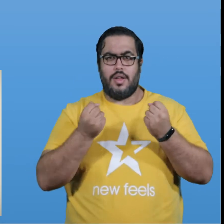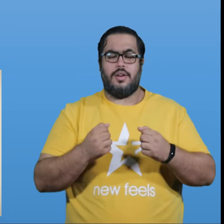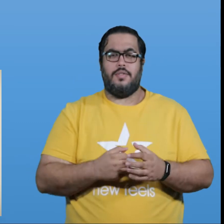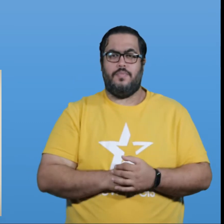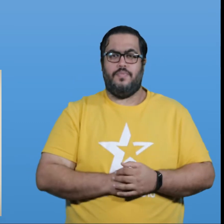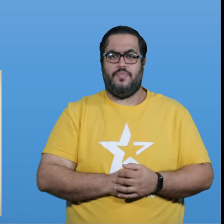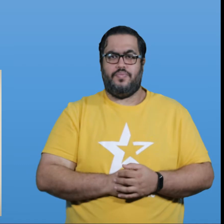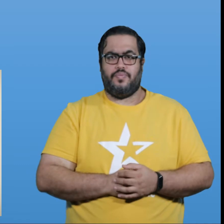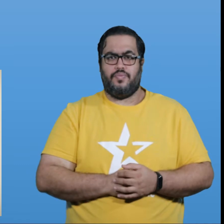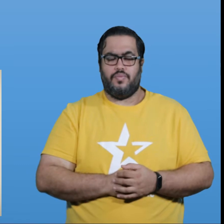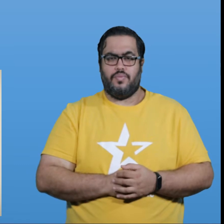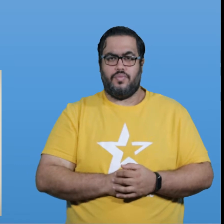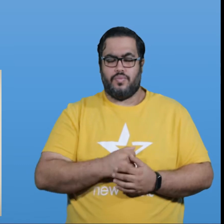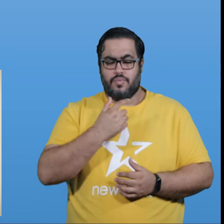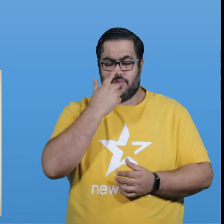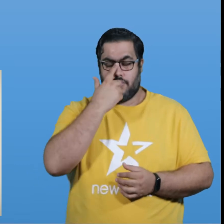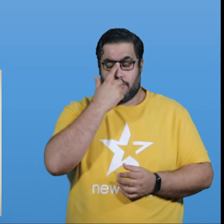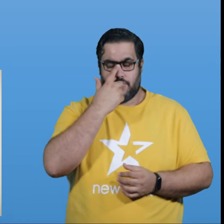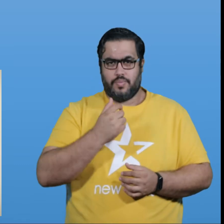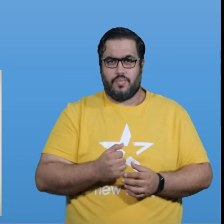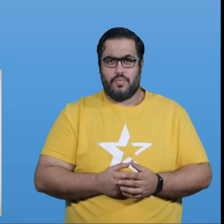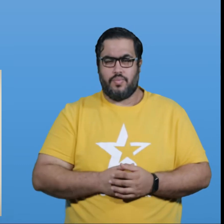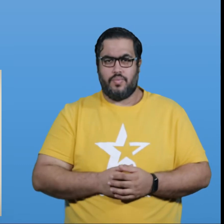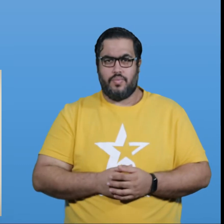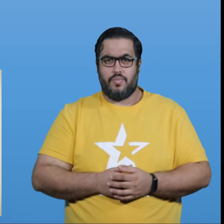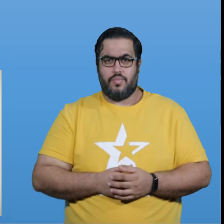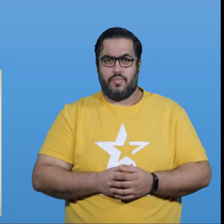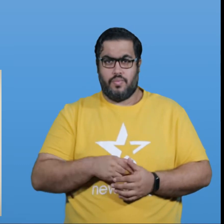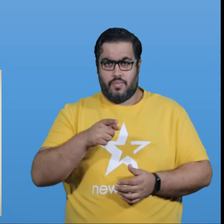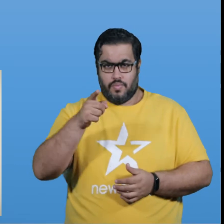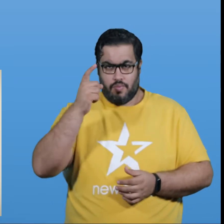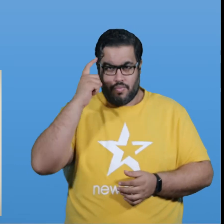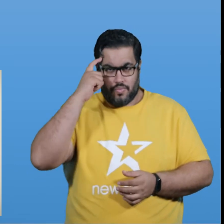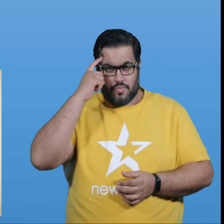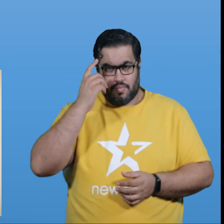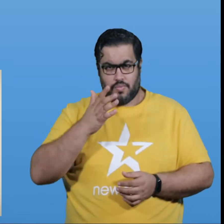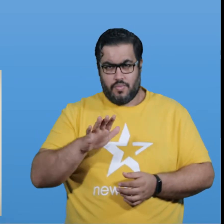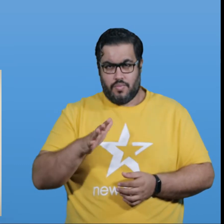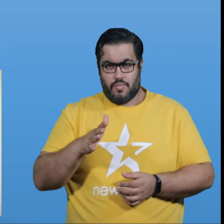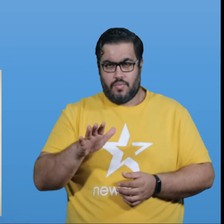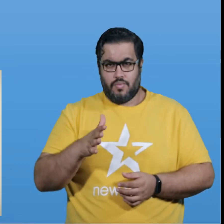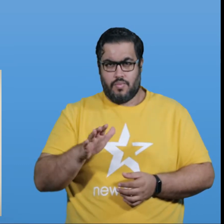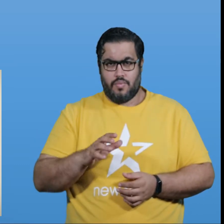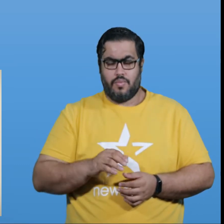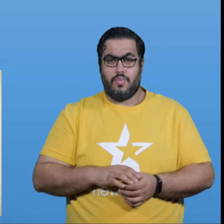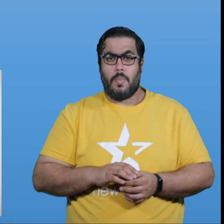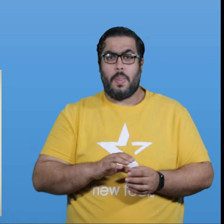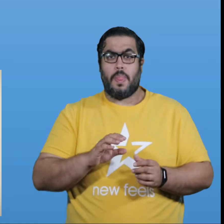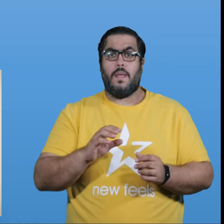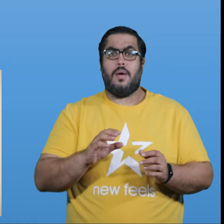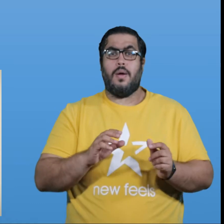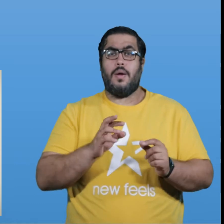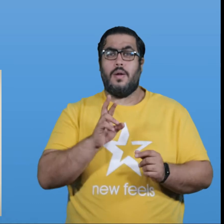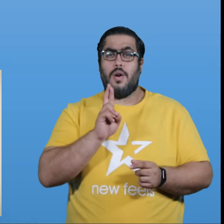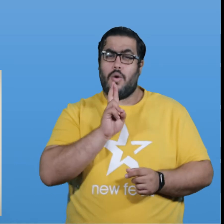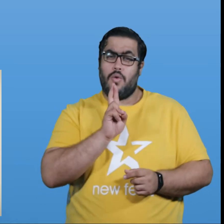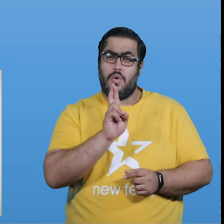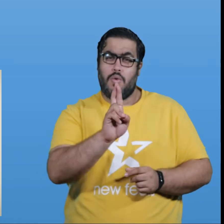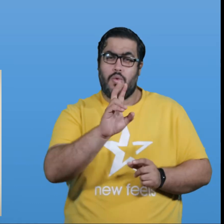smallest forms? For example, it could be in a form of gift. Or if you want to show respect to the Japanese people,